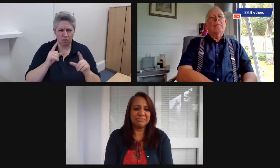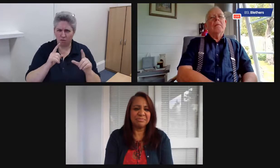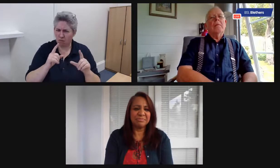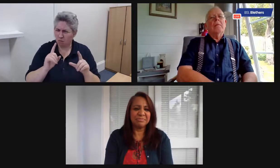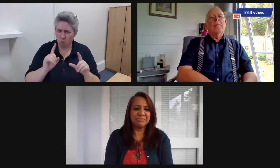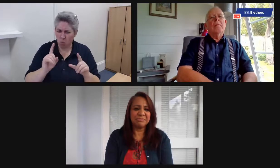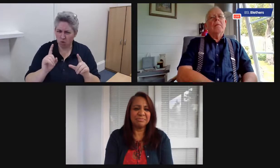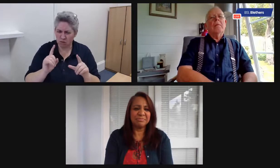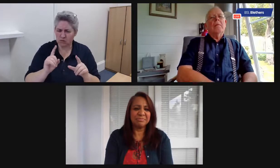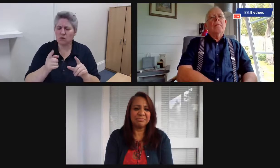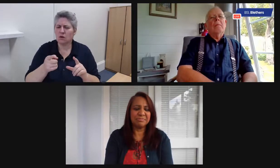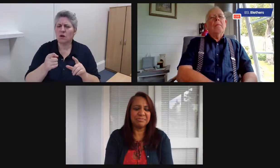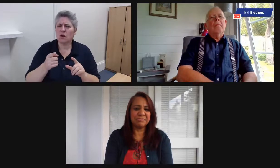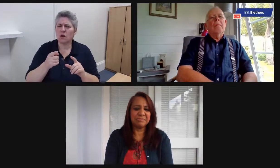example, Dave, of